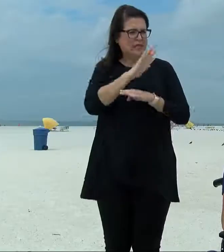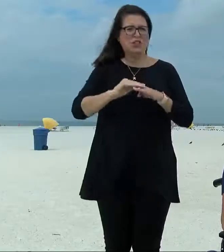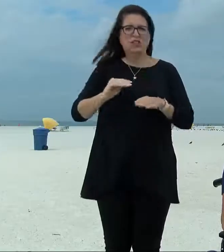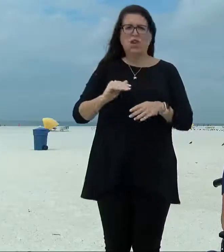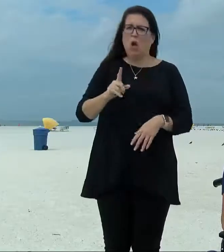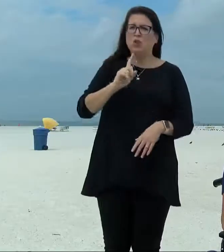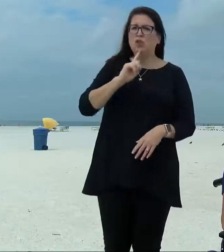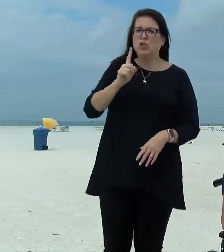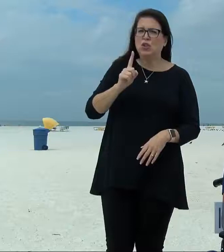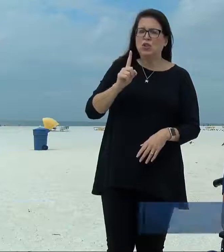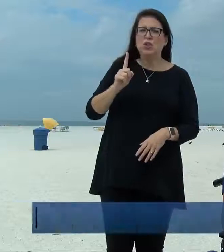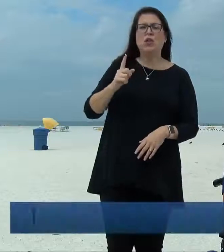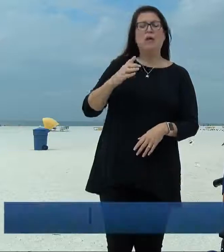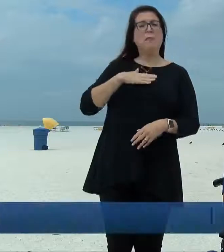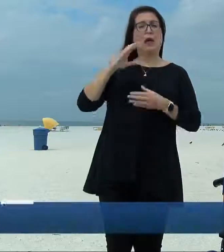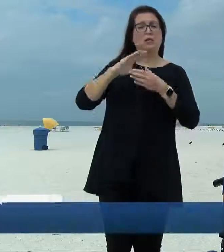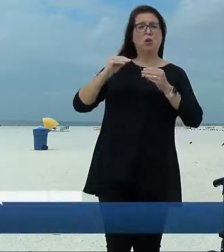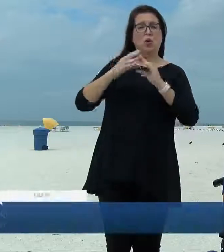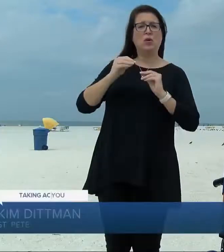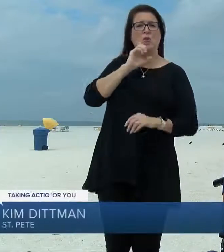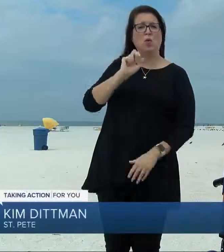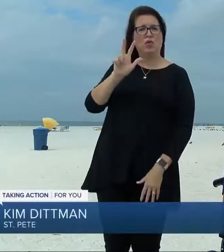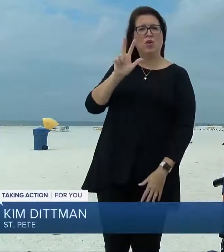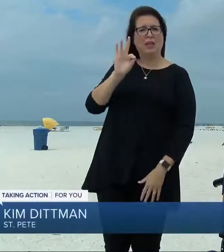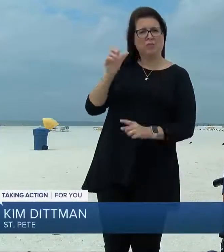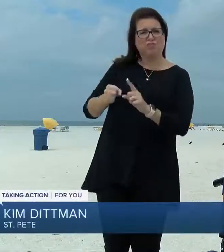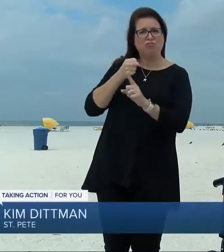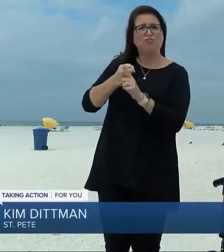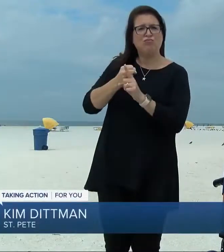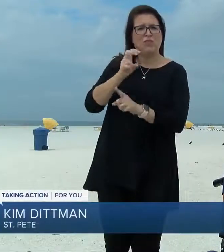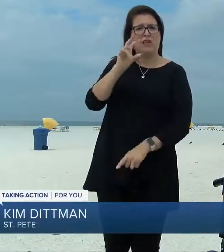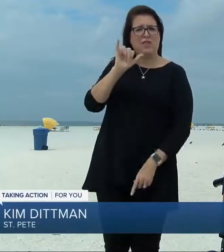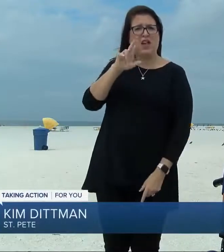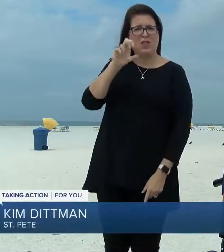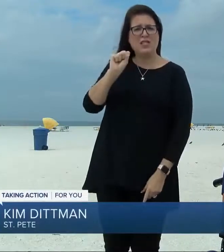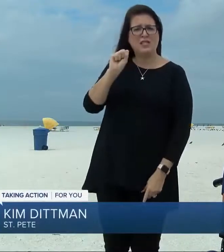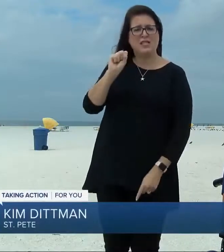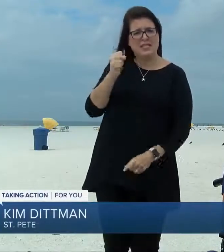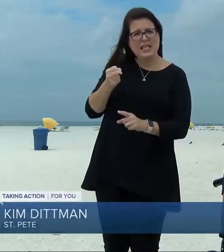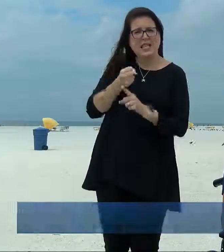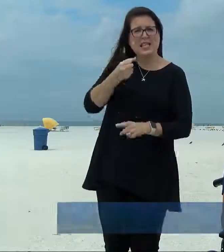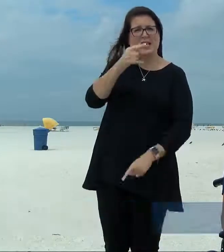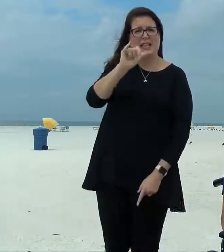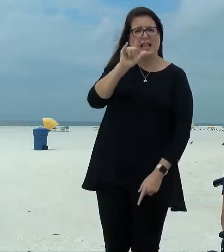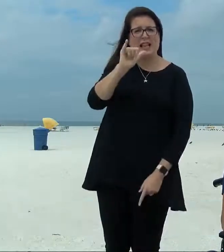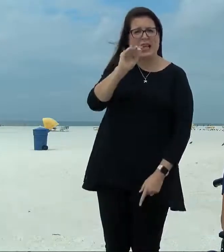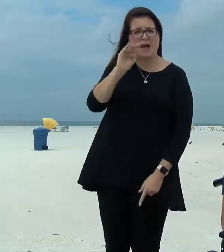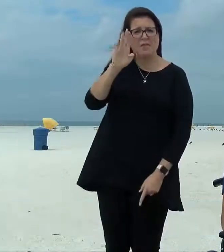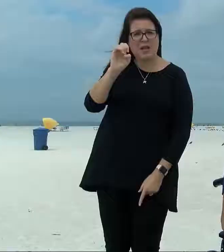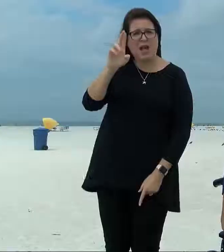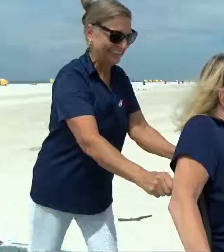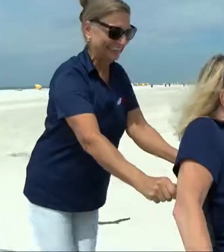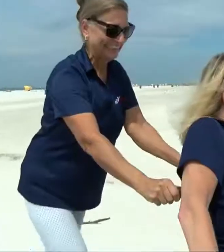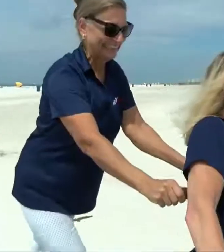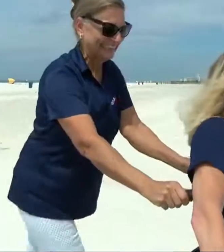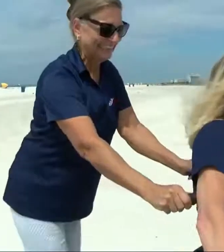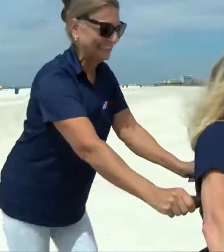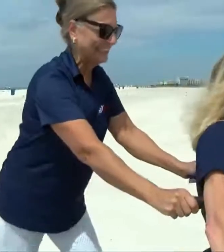At age 39, I had a severe virus. It was called Guillain-Barré, which resulted in total